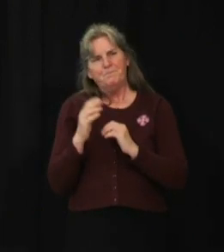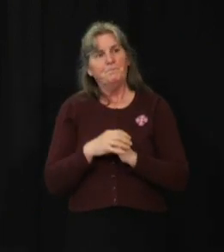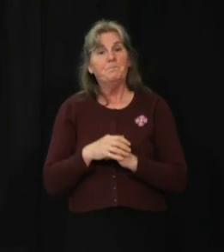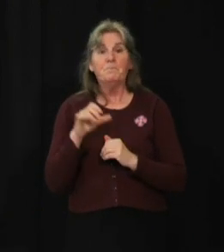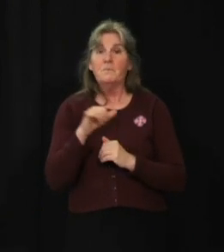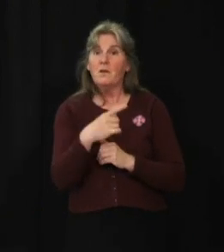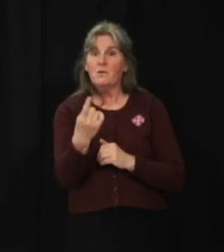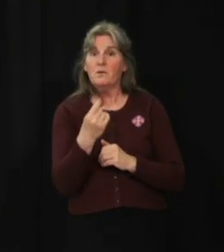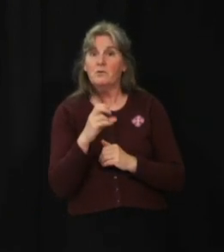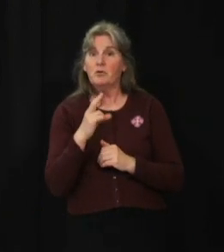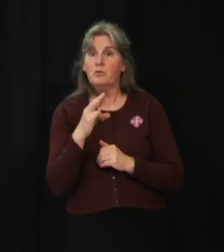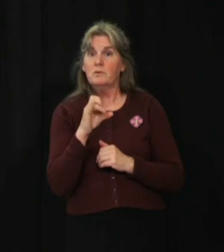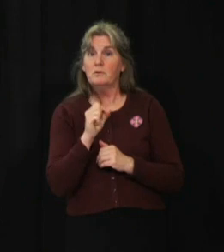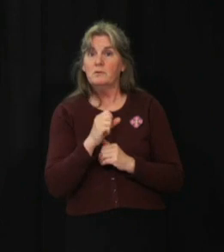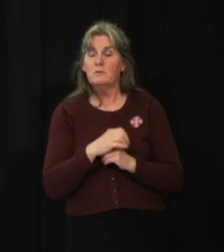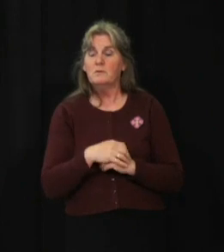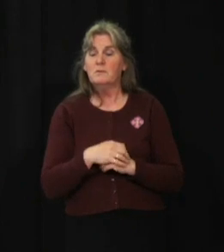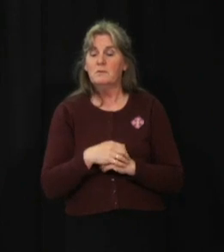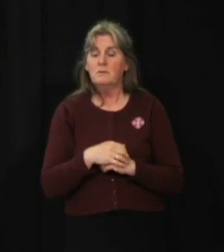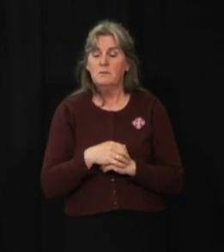Follow-up question, Chris?